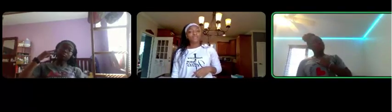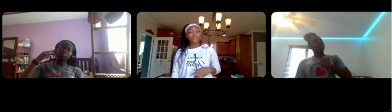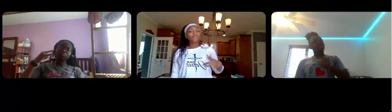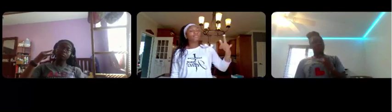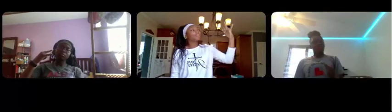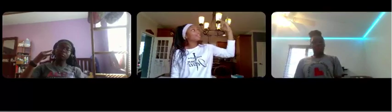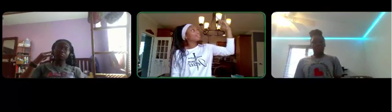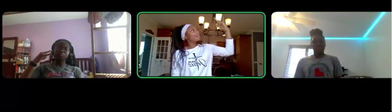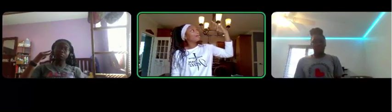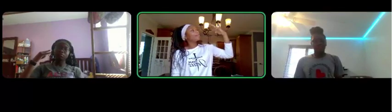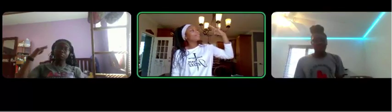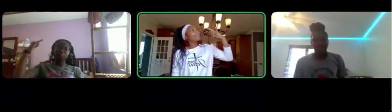Yep, you're going to look up like that.